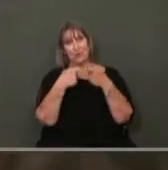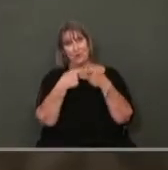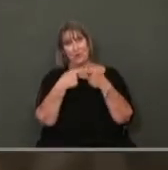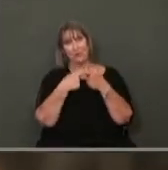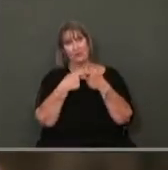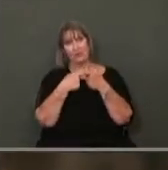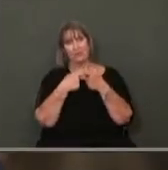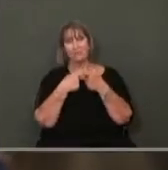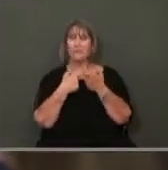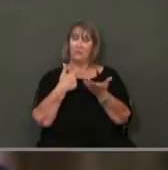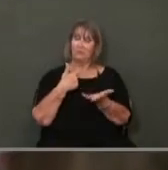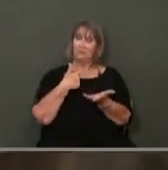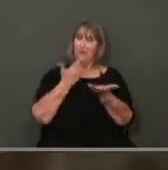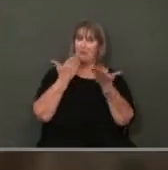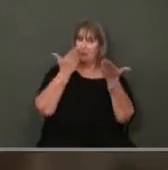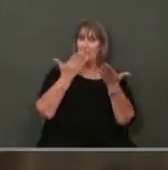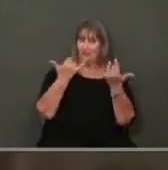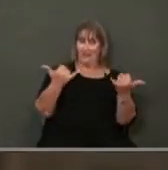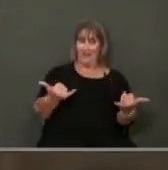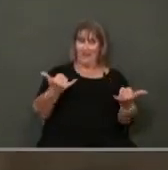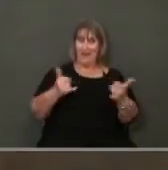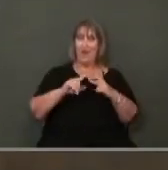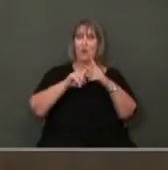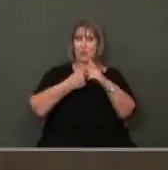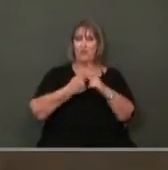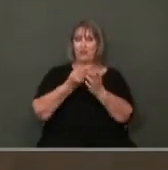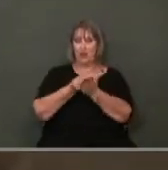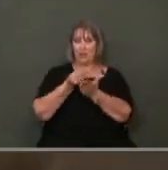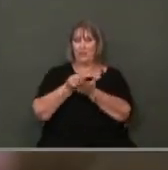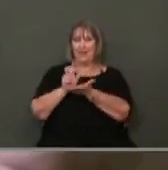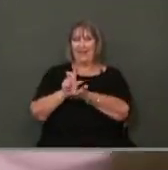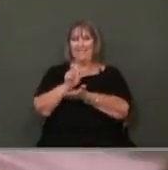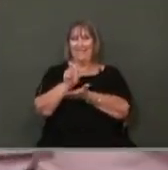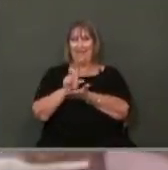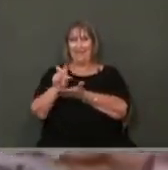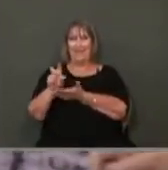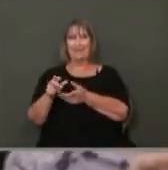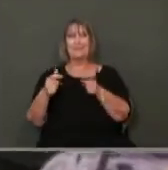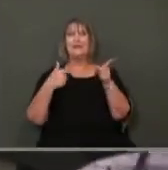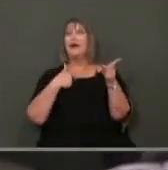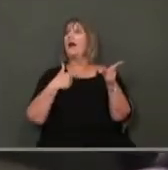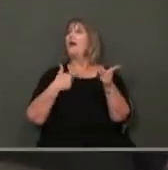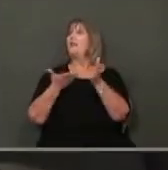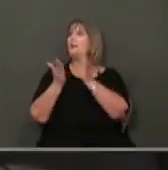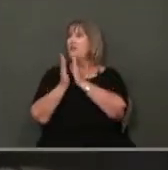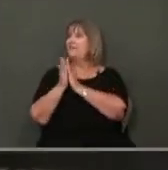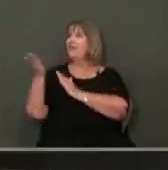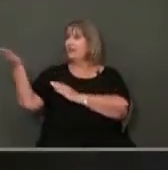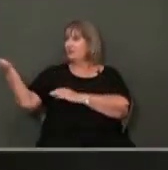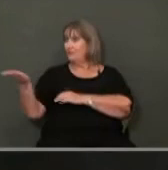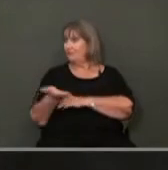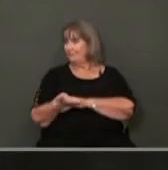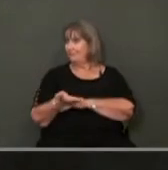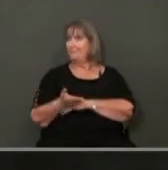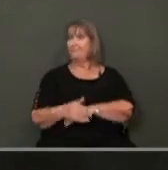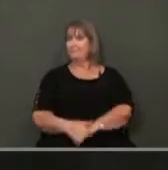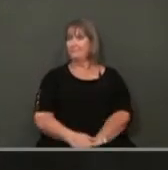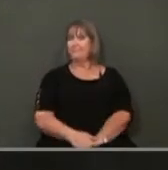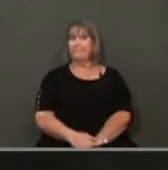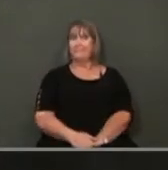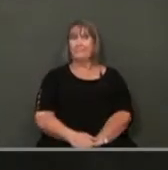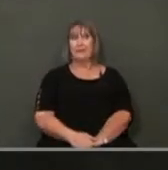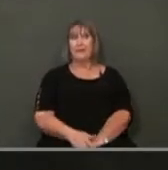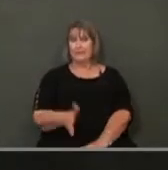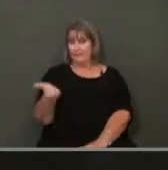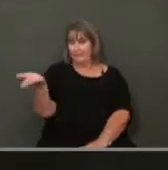now investing in that future? I'm going to invite you to the next debate, I'm just going to say what she says. Yeah, I mean, like, listen to this nice